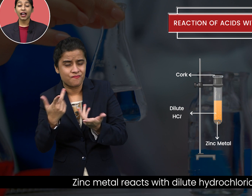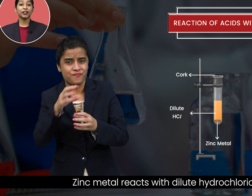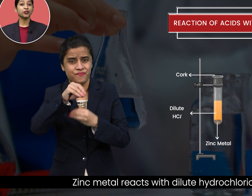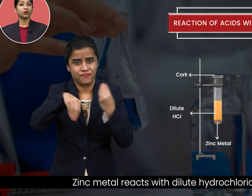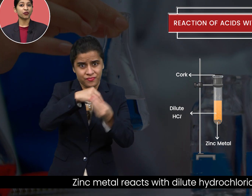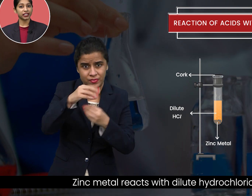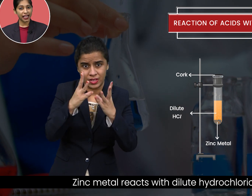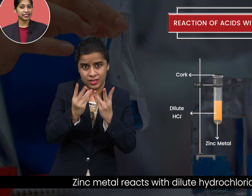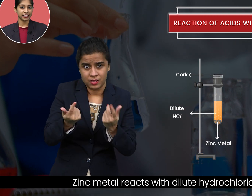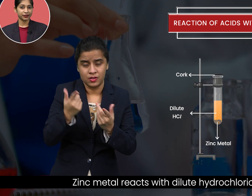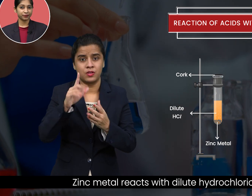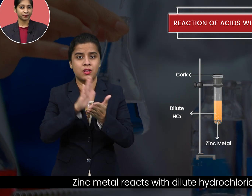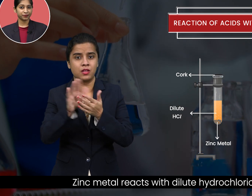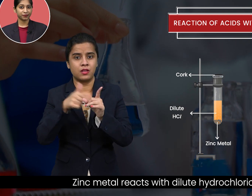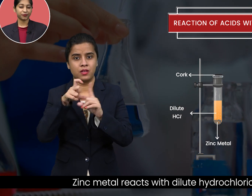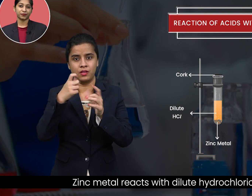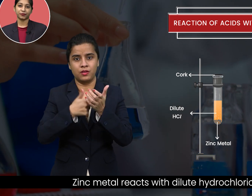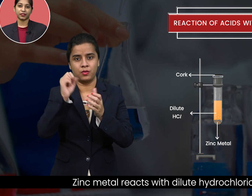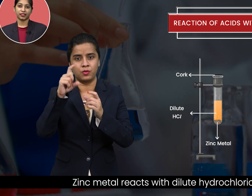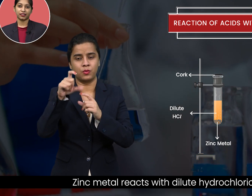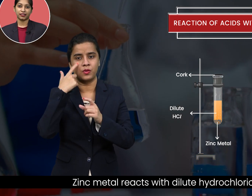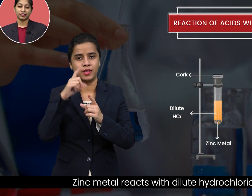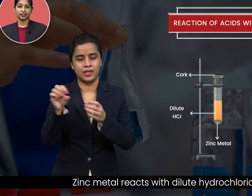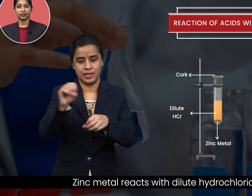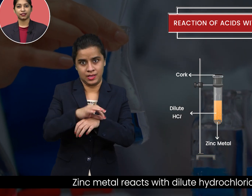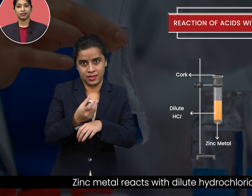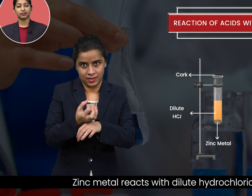dilute hydrochloric acid